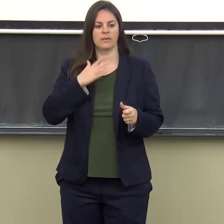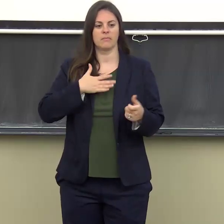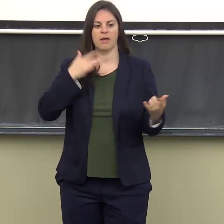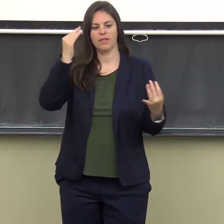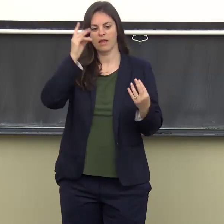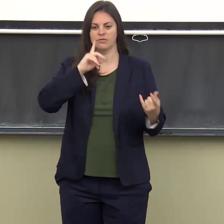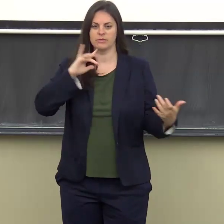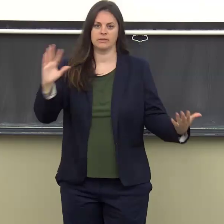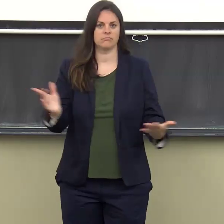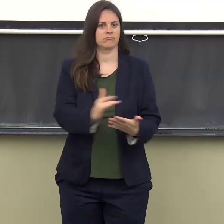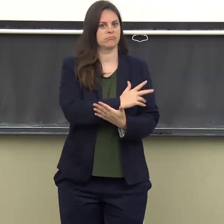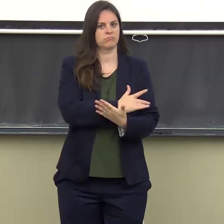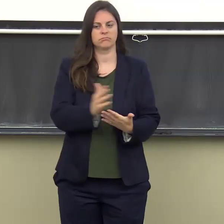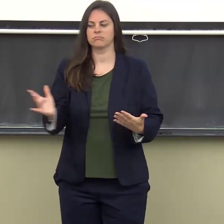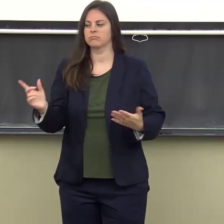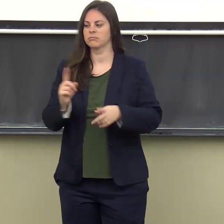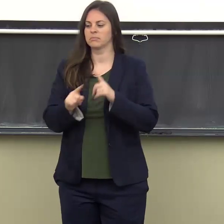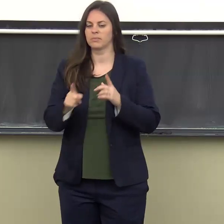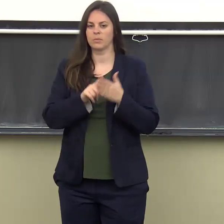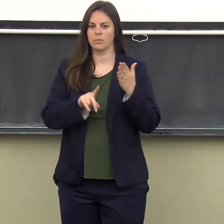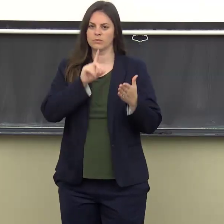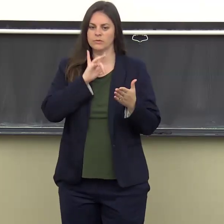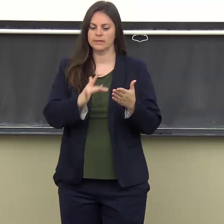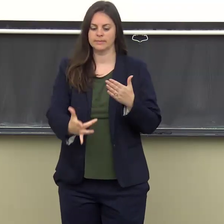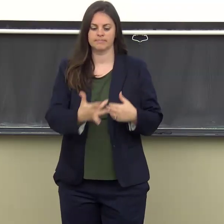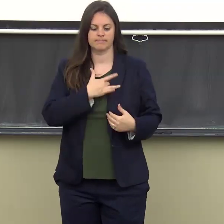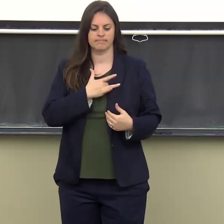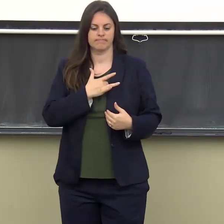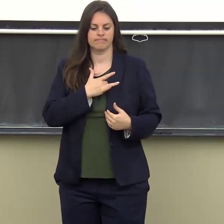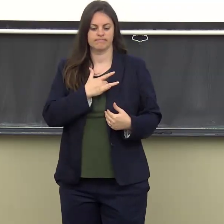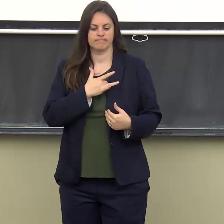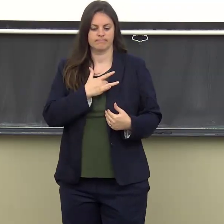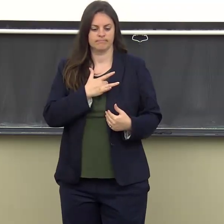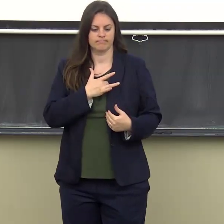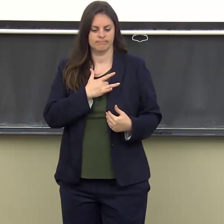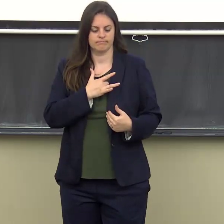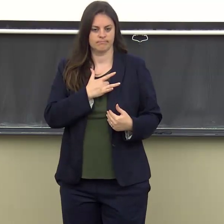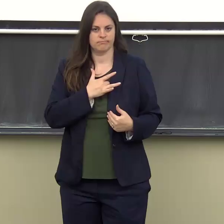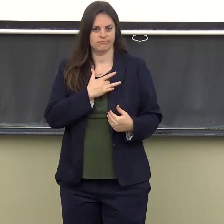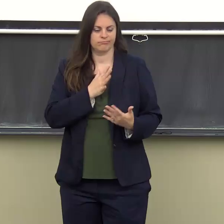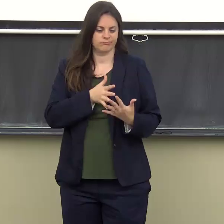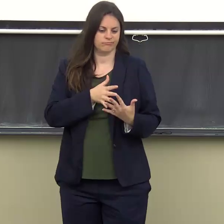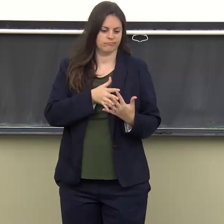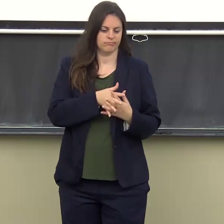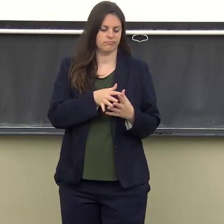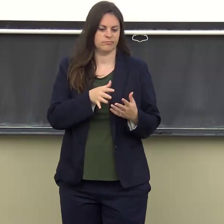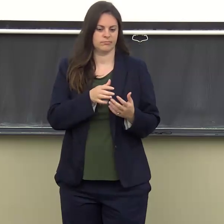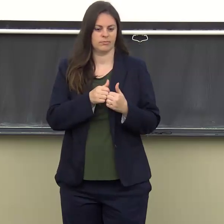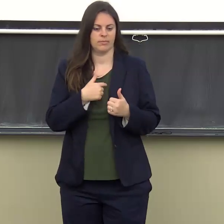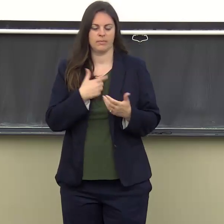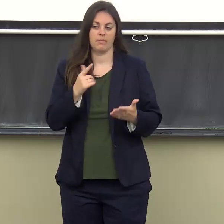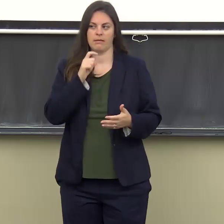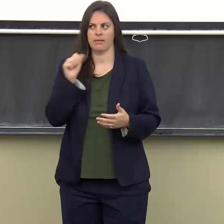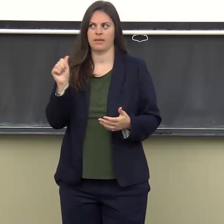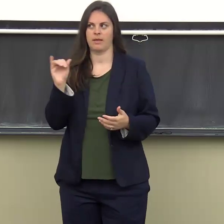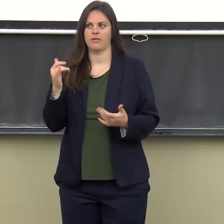kind of all over the place, but what is kind of resonating, and this may not necessarily be AI either, but you know, I remember my very